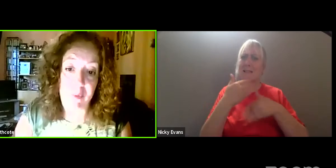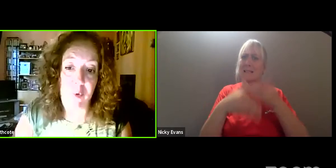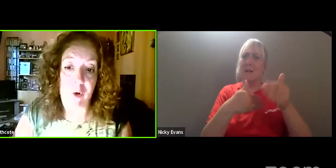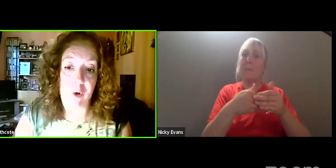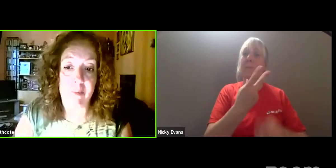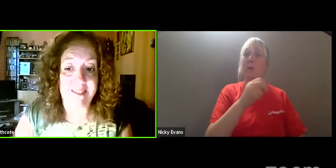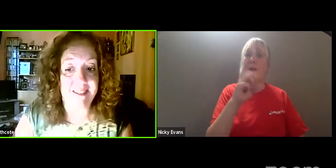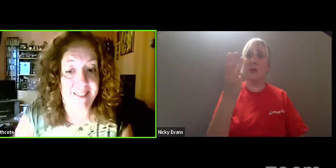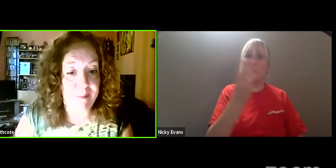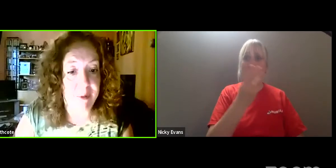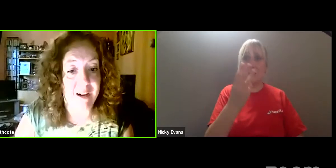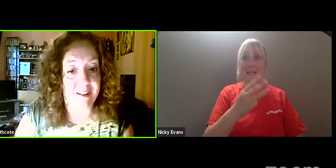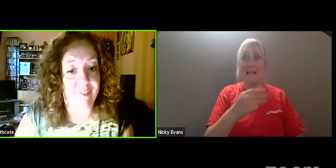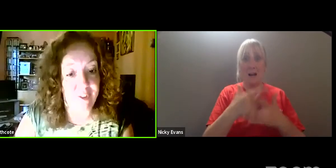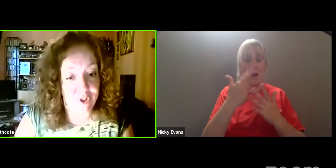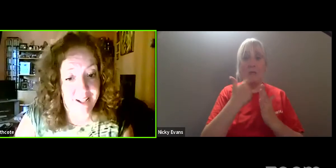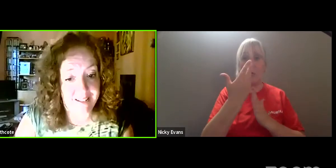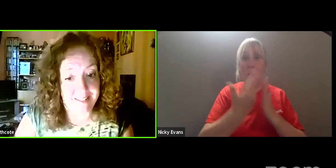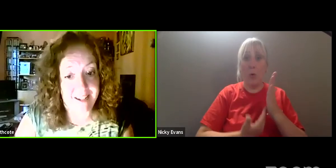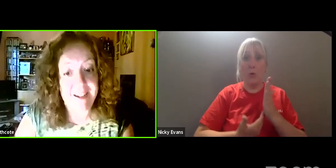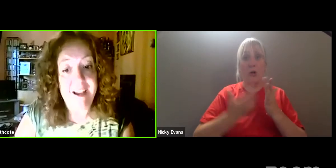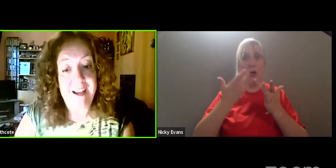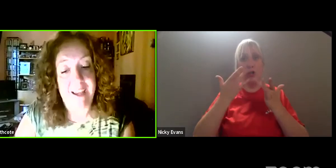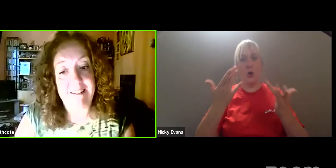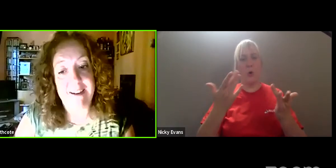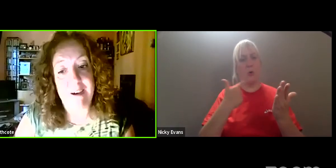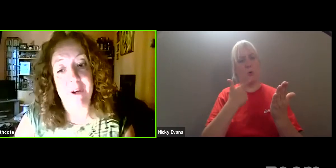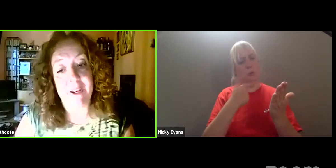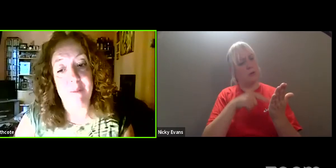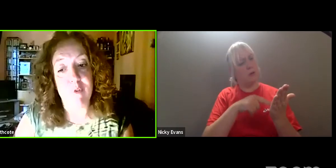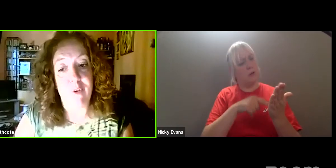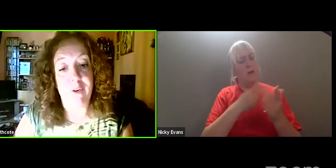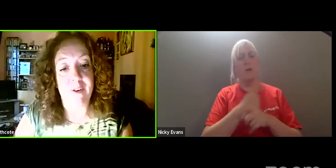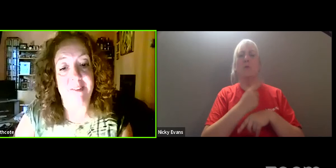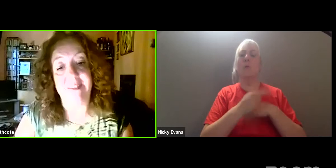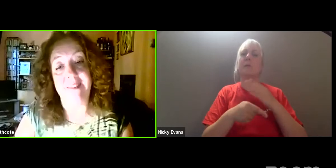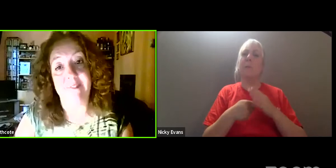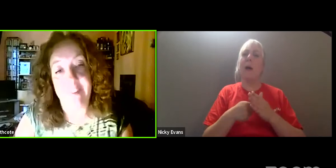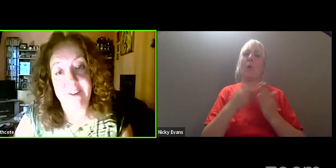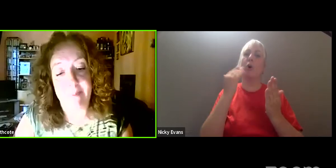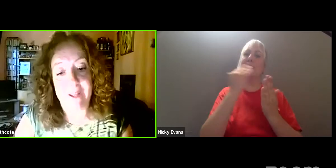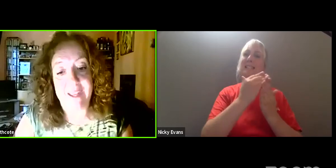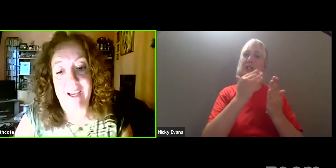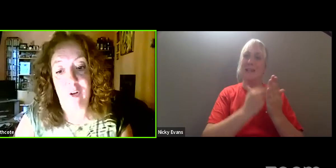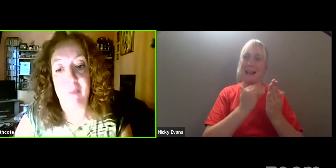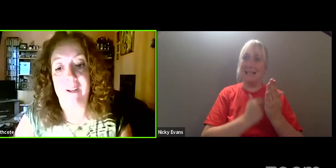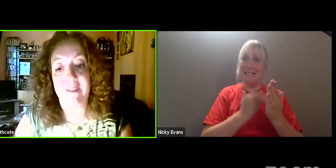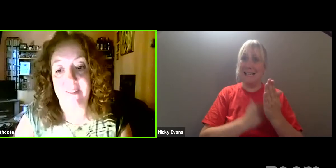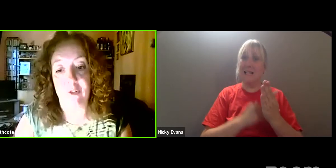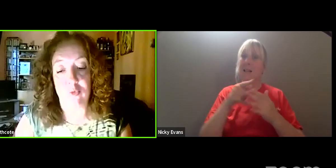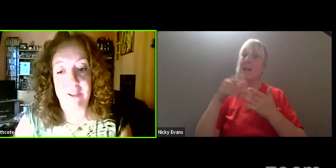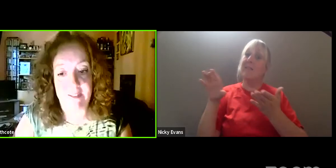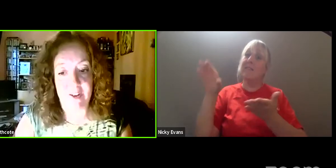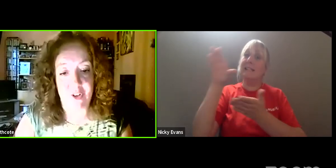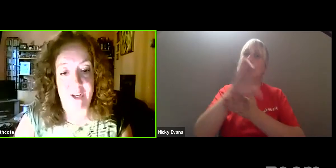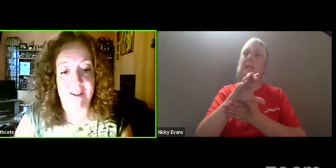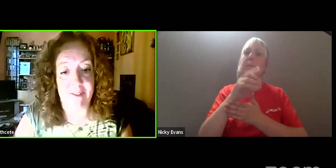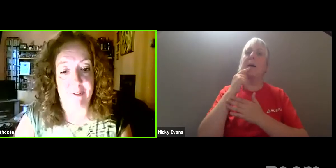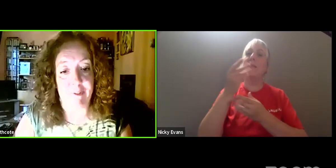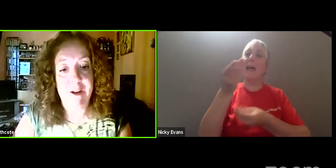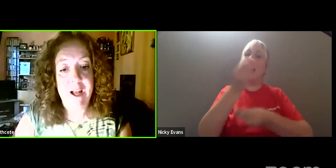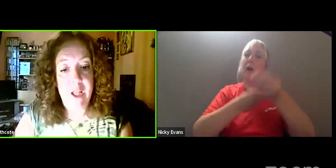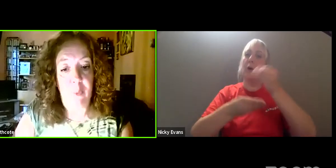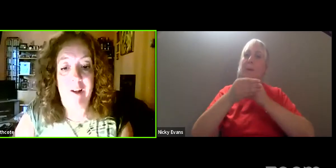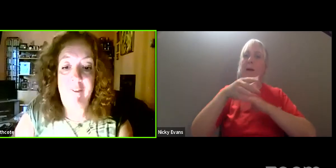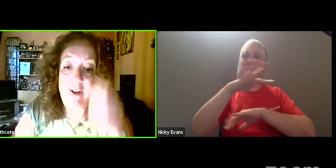major report commenced into the impact of conditionality, carried out by a number of universities and funded by the Economic and Social Research